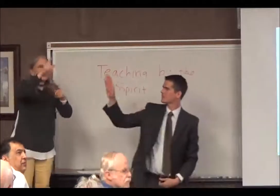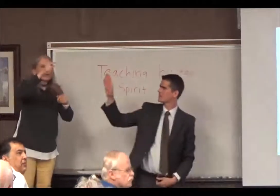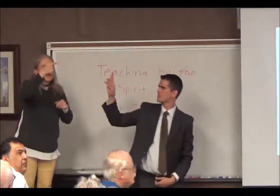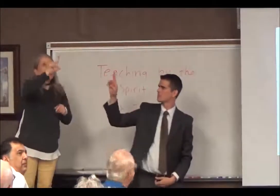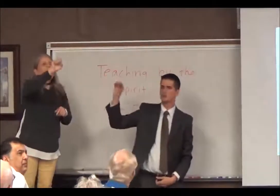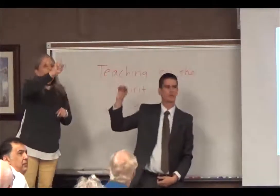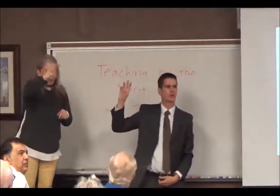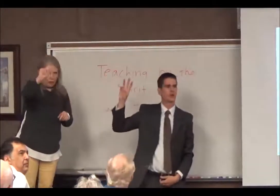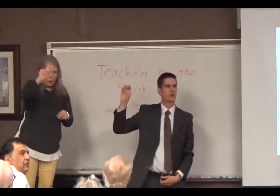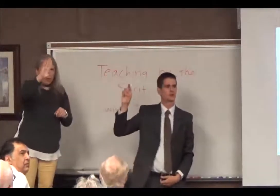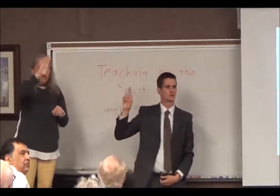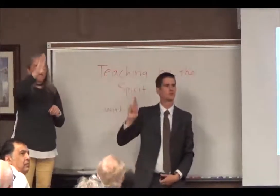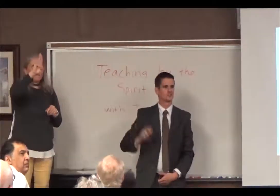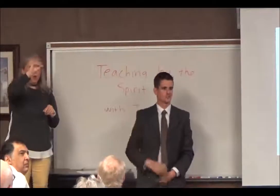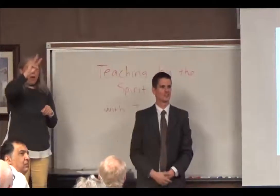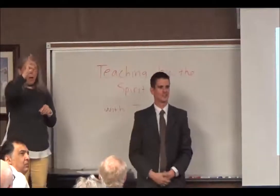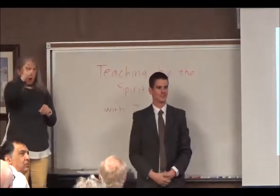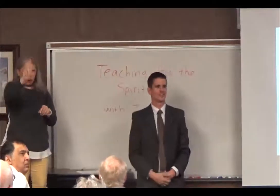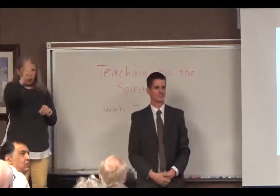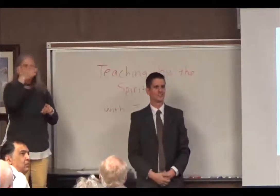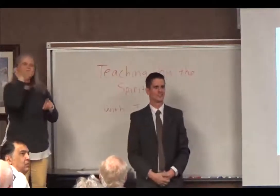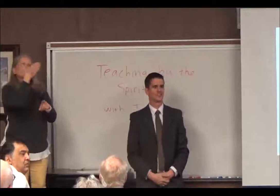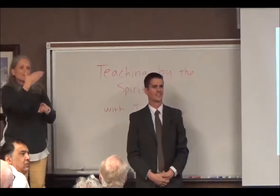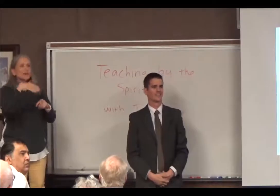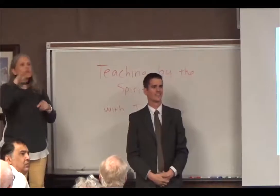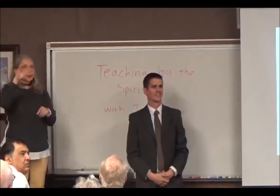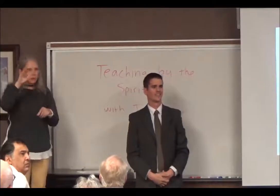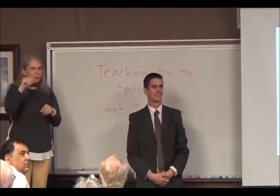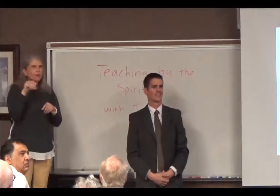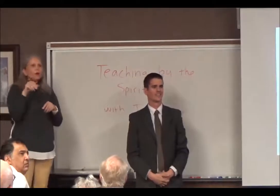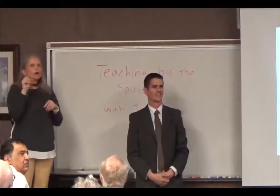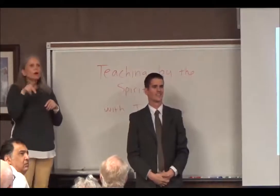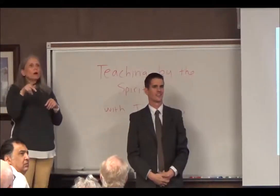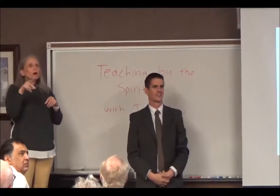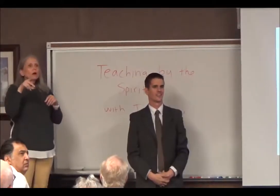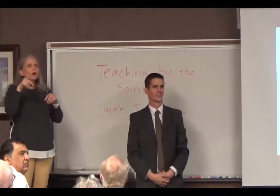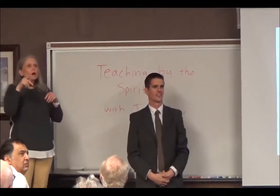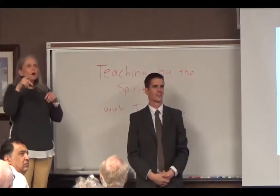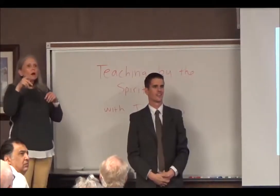Sorry, I missed your name. My name's Glenn Brower. Thank you, sorry.